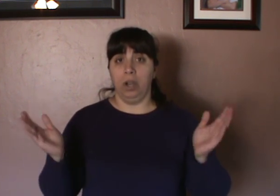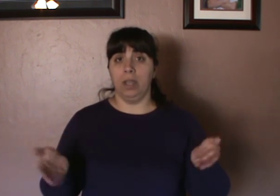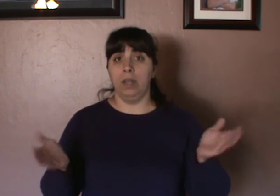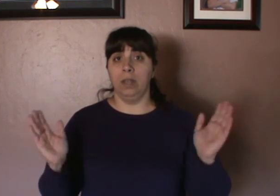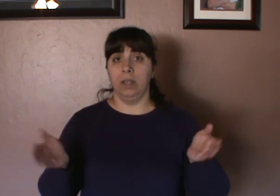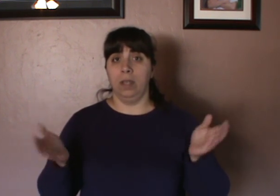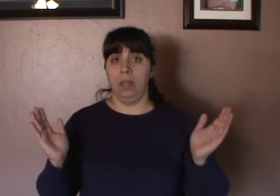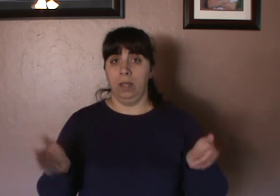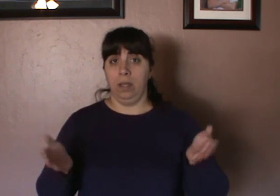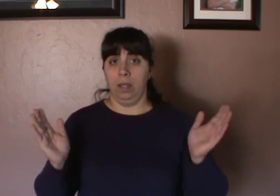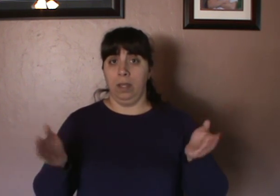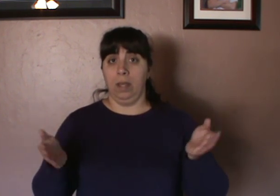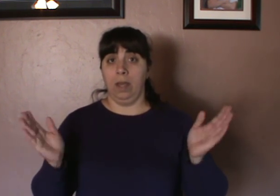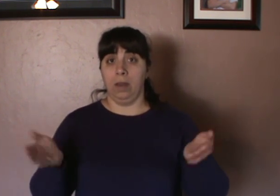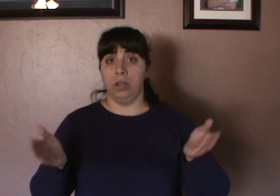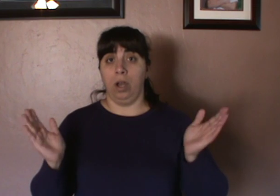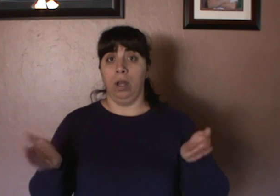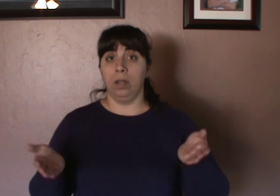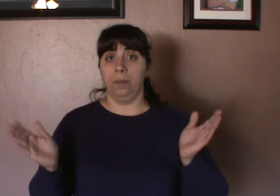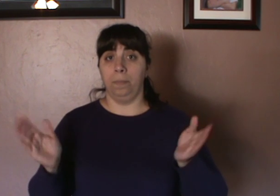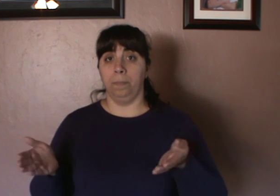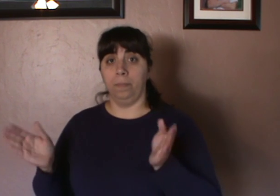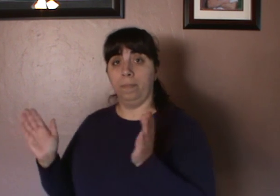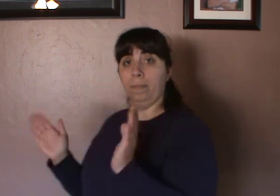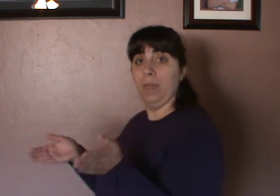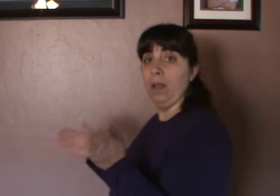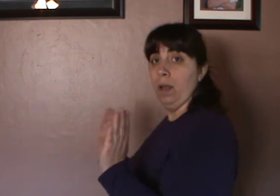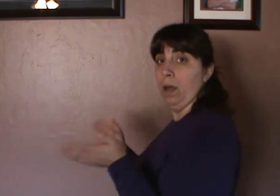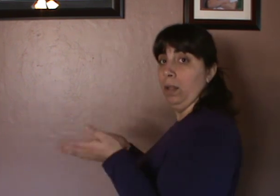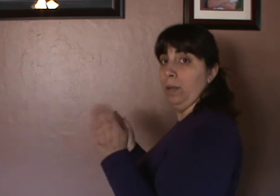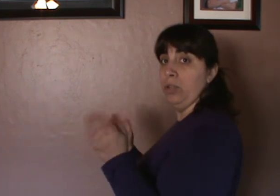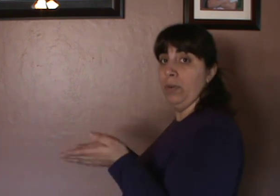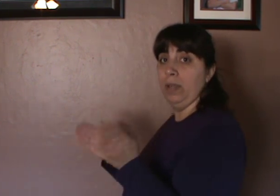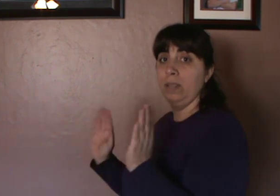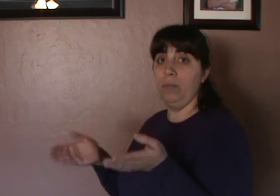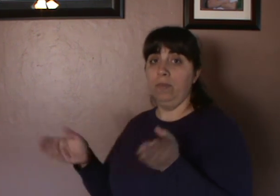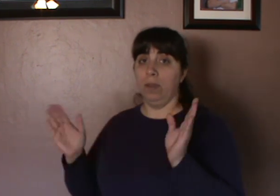talking, how to talk. All I'm doing is